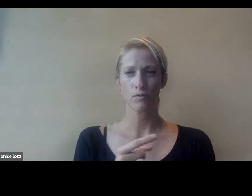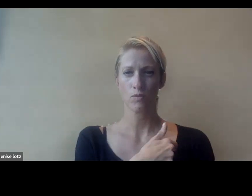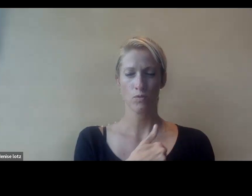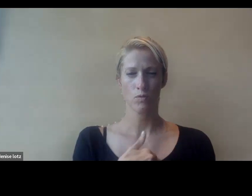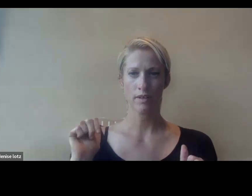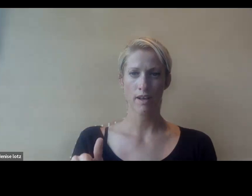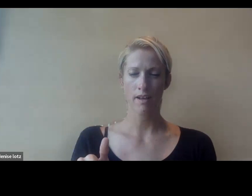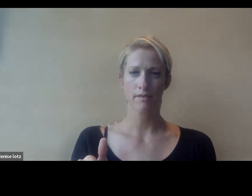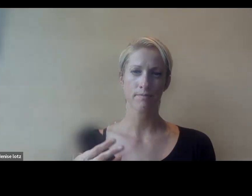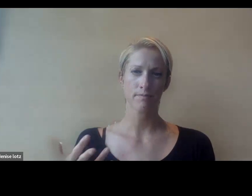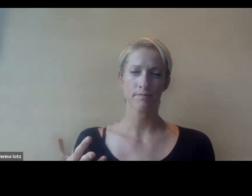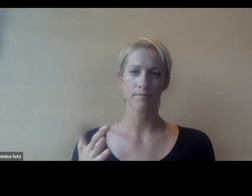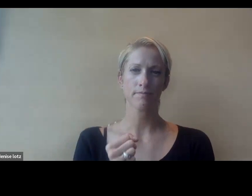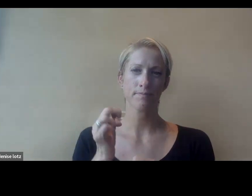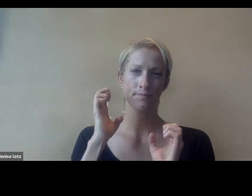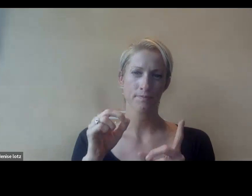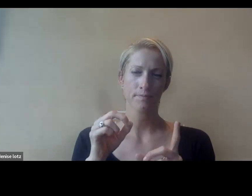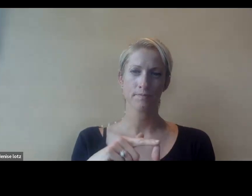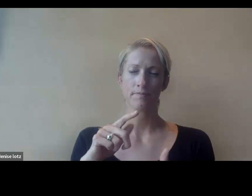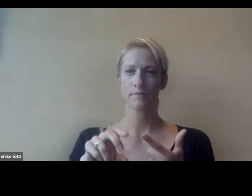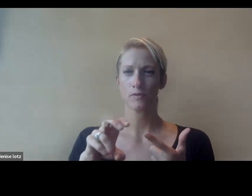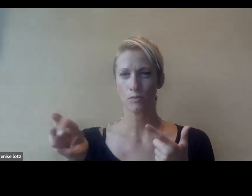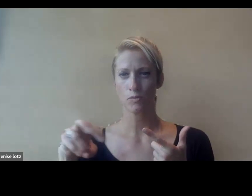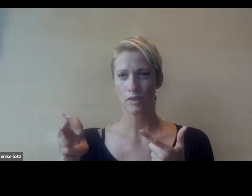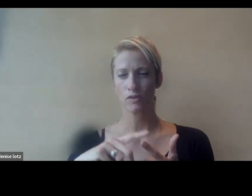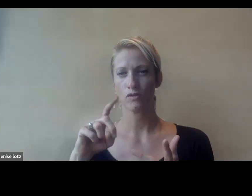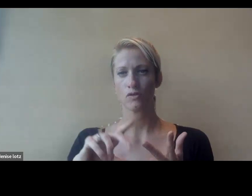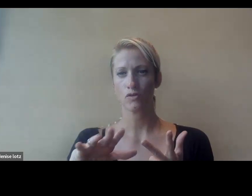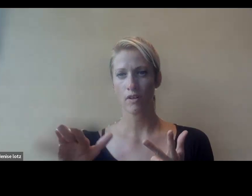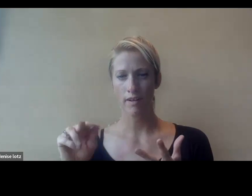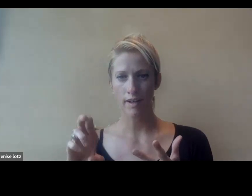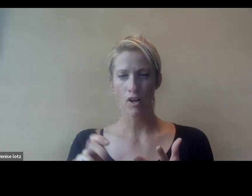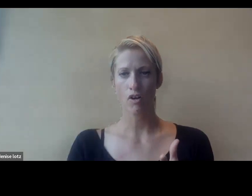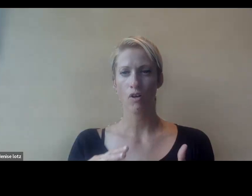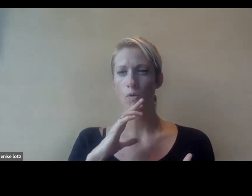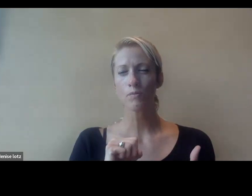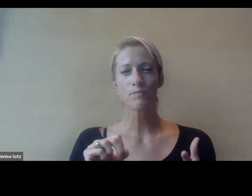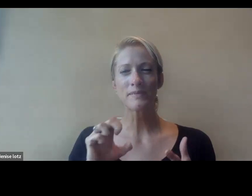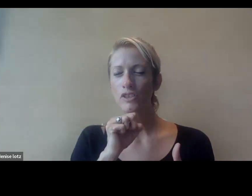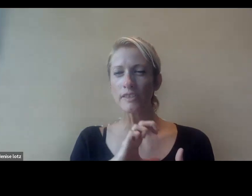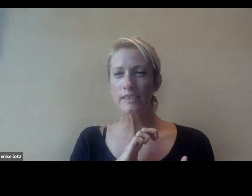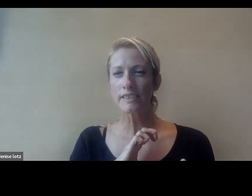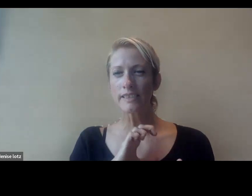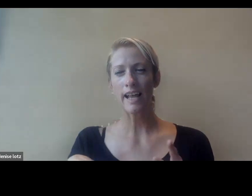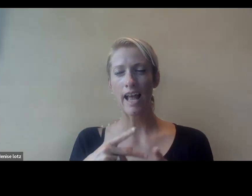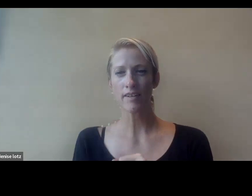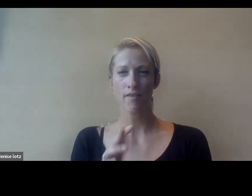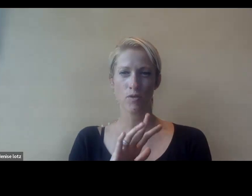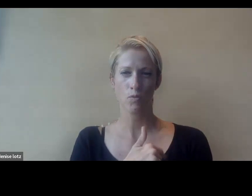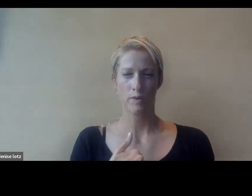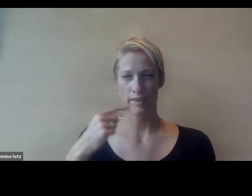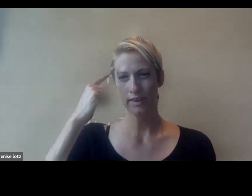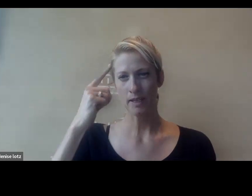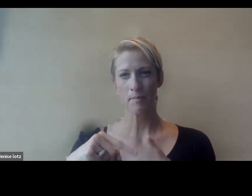get education, transport, childcare, elderly care, some of those covered. As we think